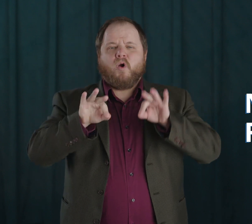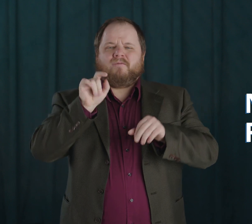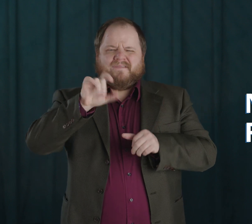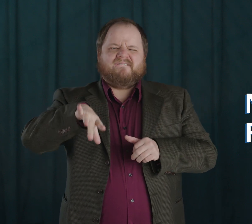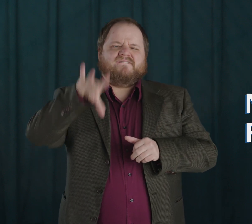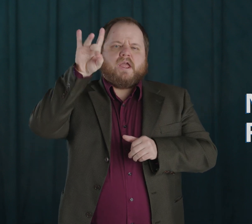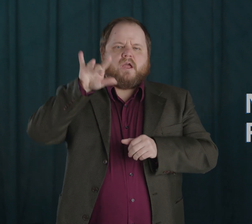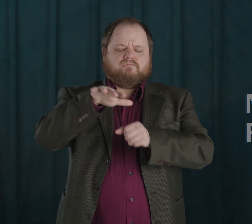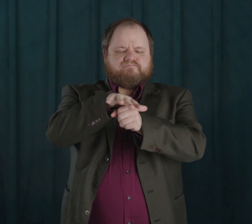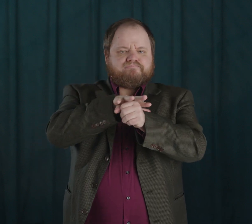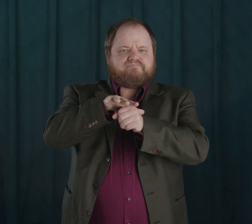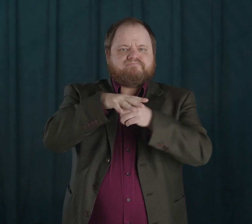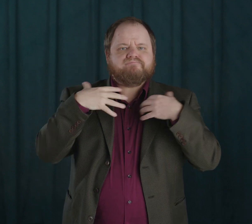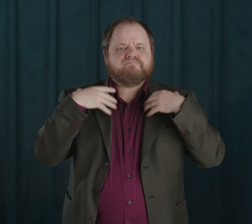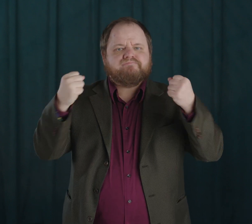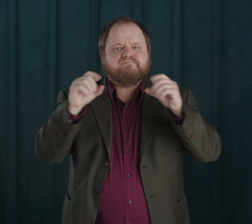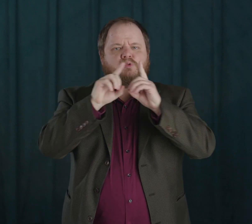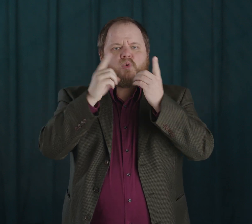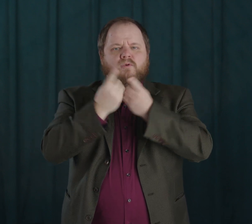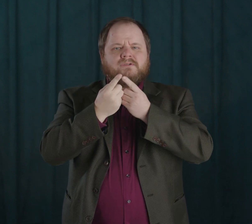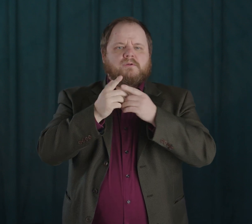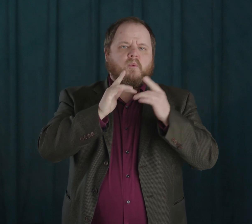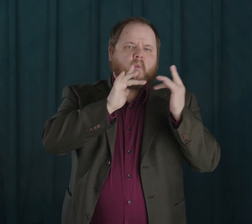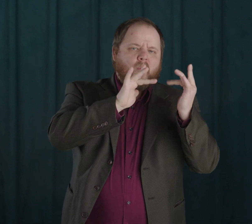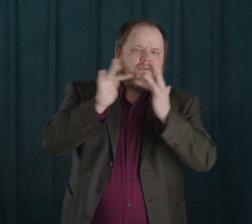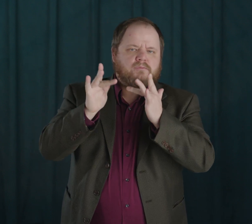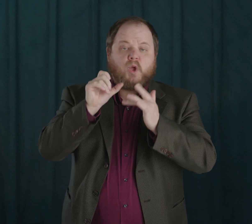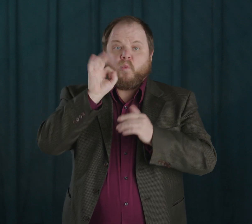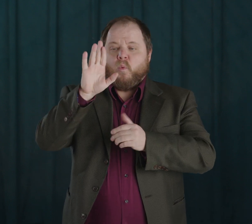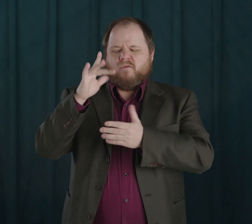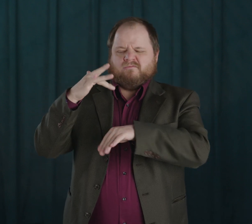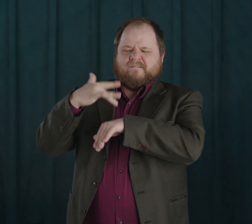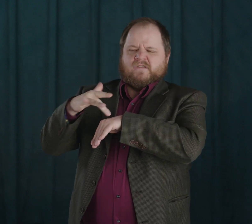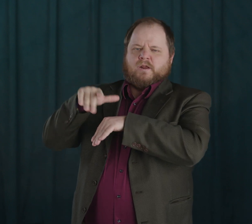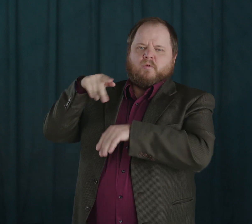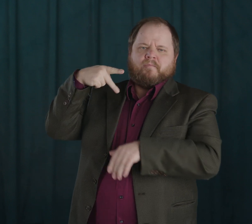This form can be found on your local health department website, or it will be available at the pod.